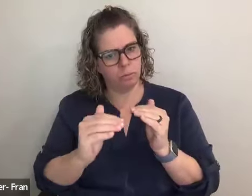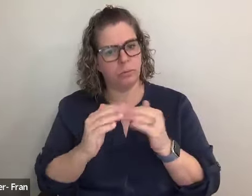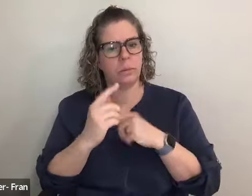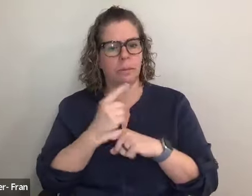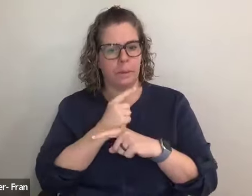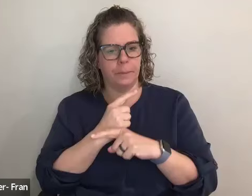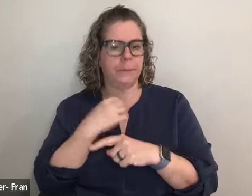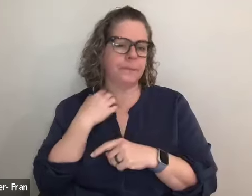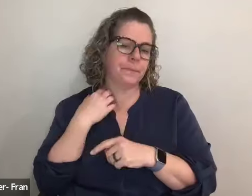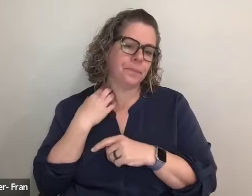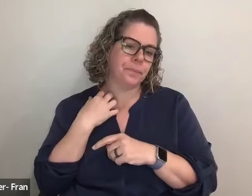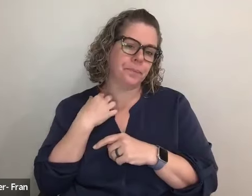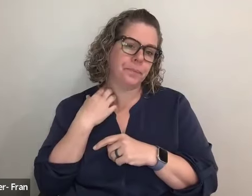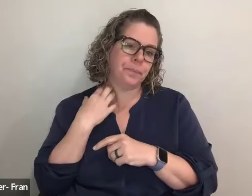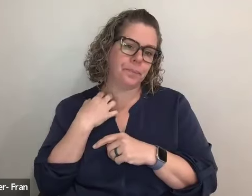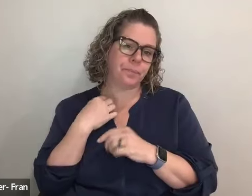And just another example of that,